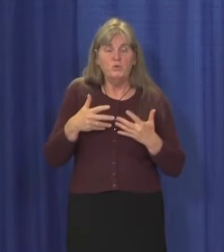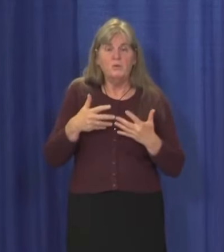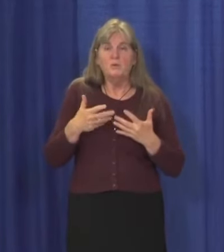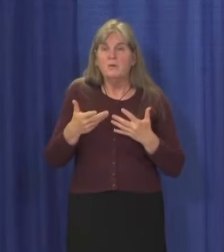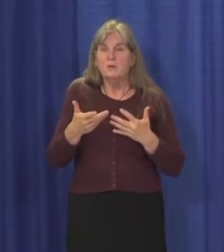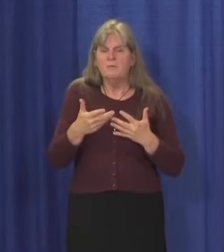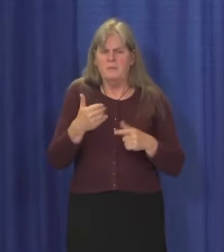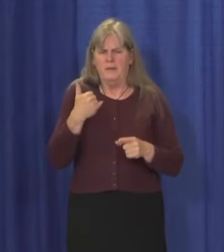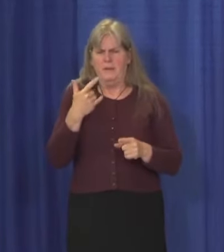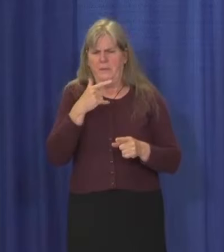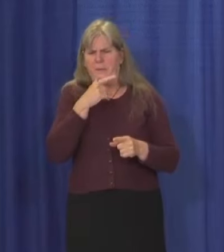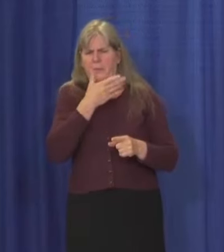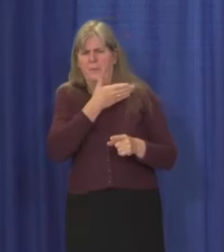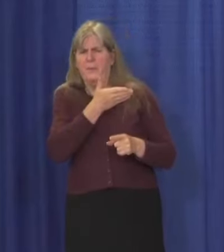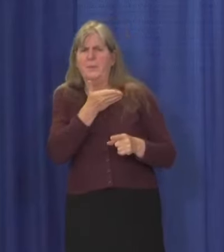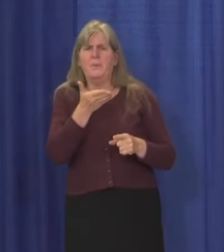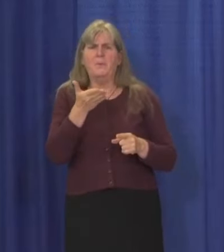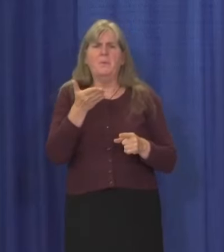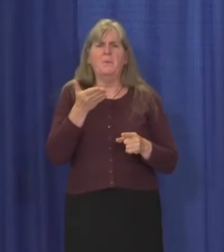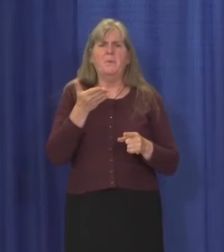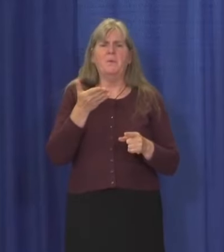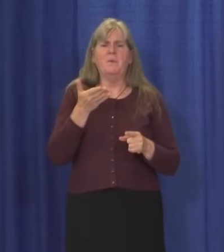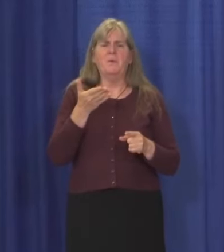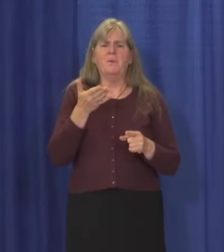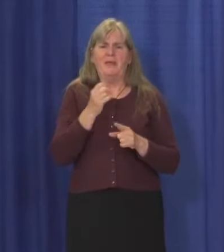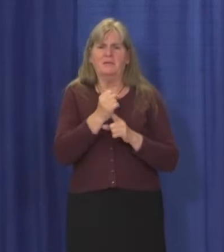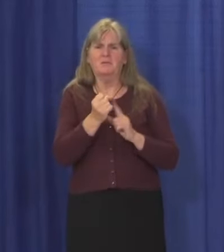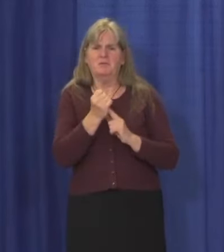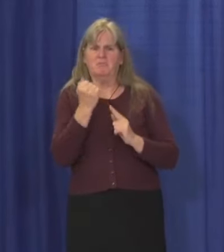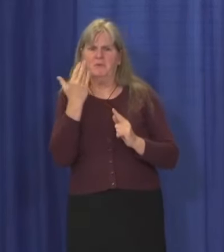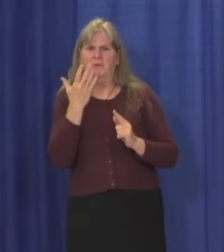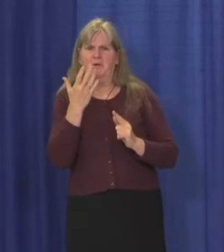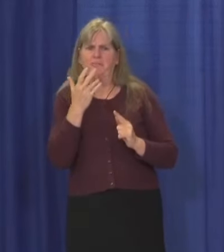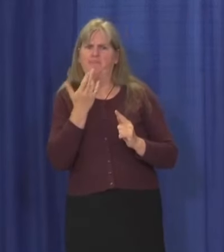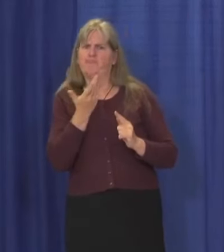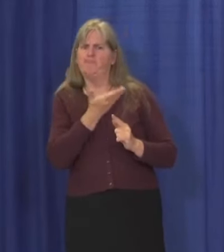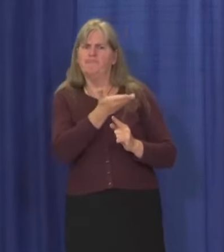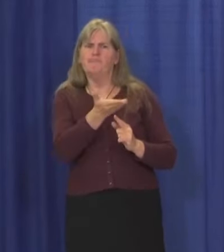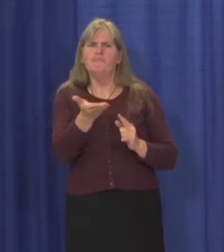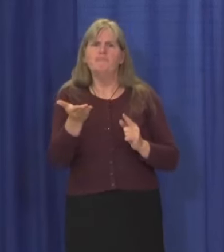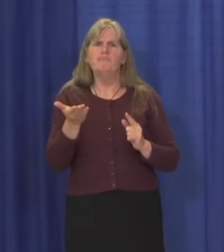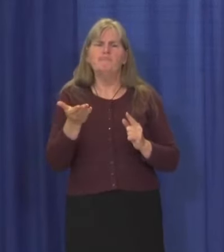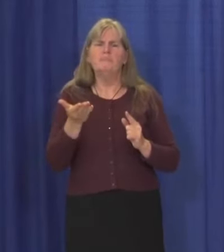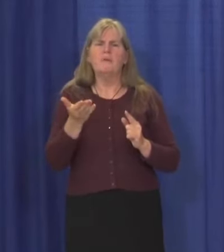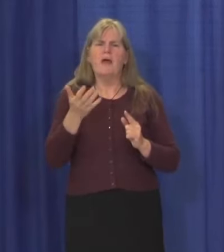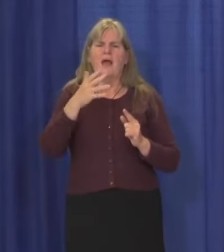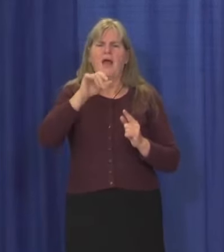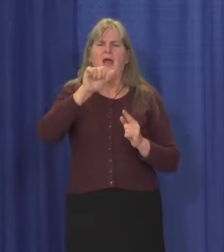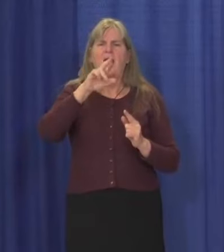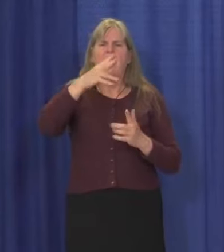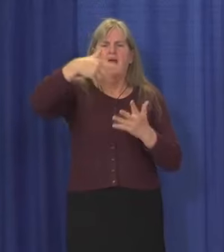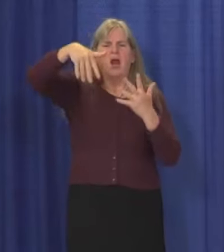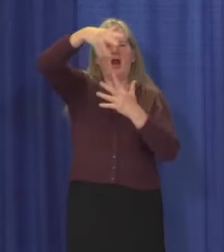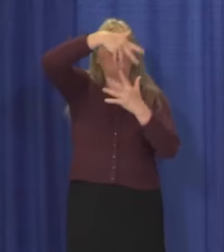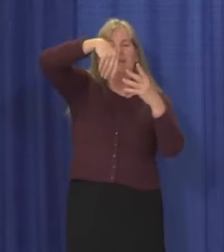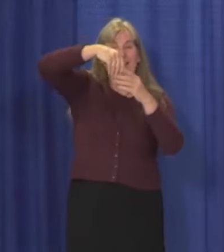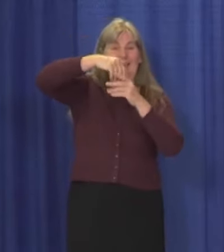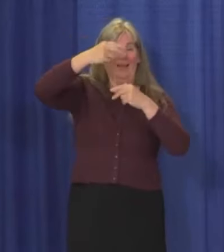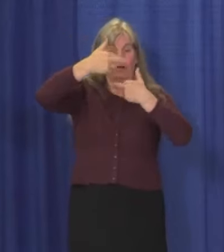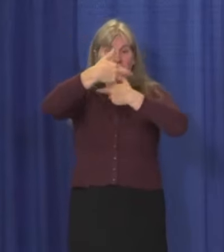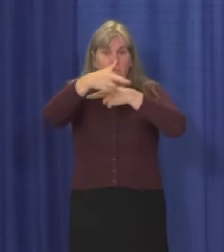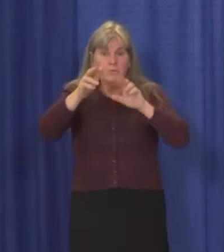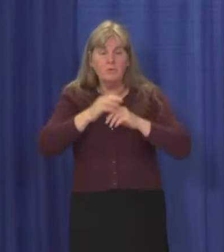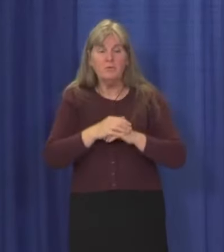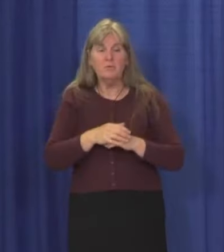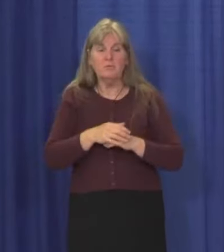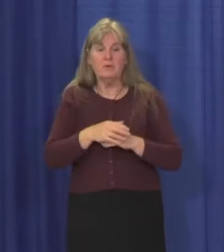be unfamiliar with the circumstances, there may be, you're not sure about the ventilation, you're not sure about vaccine